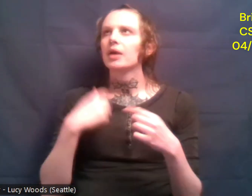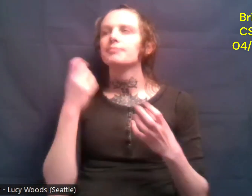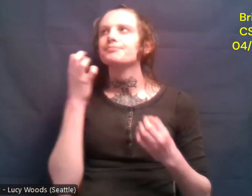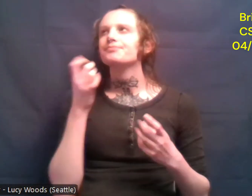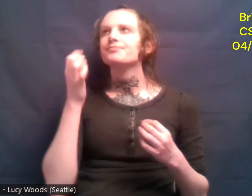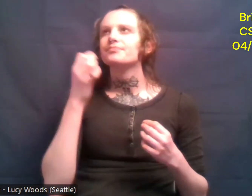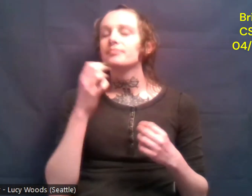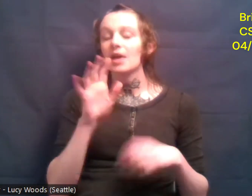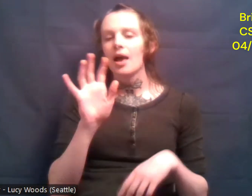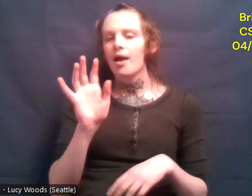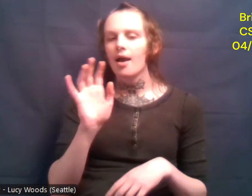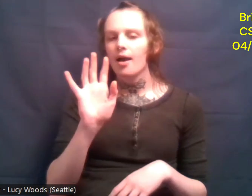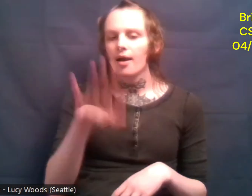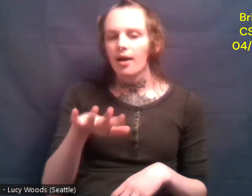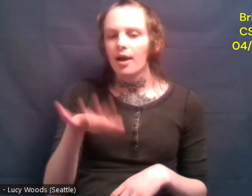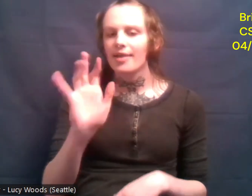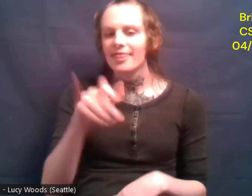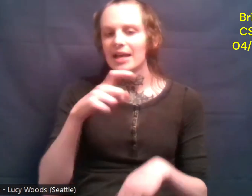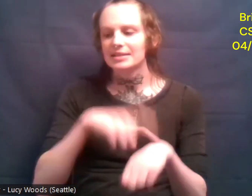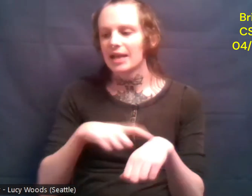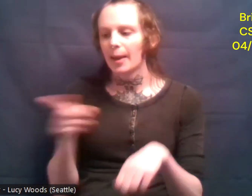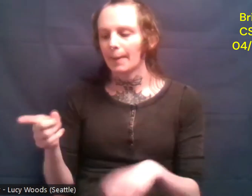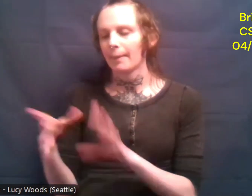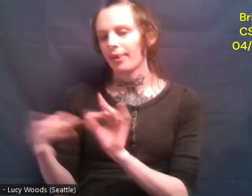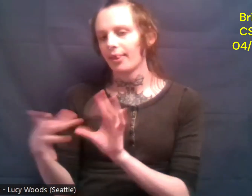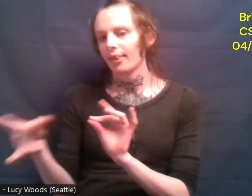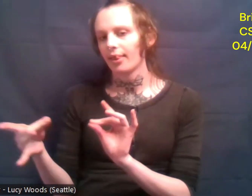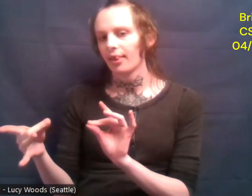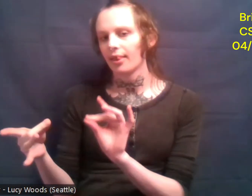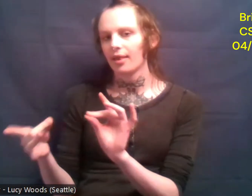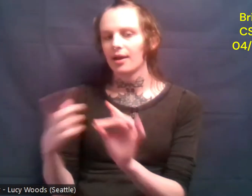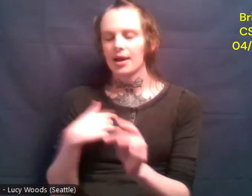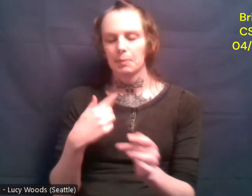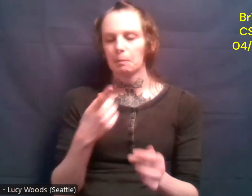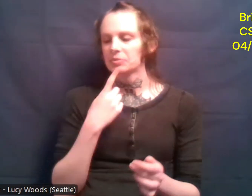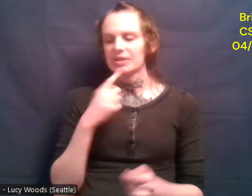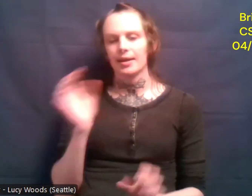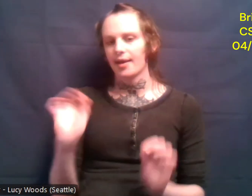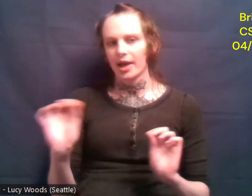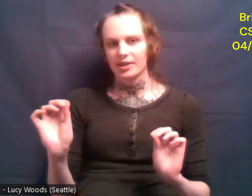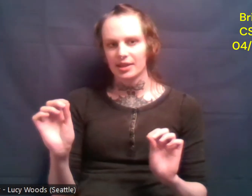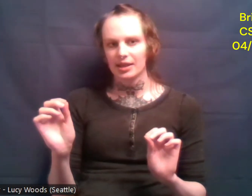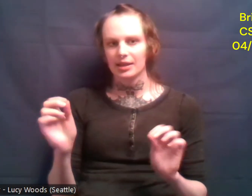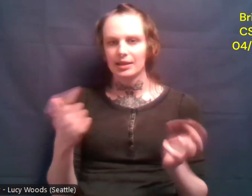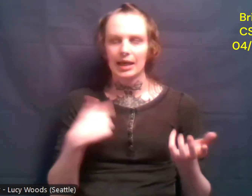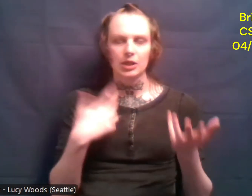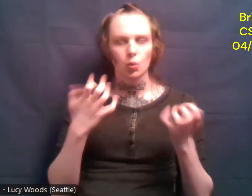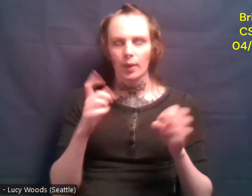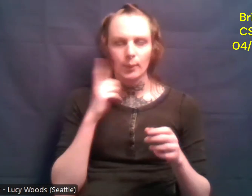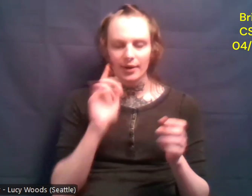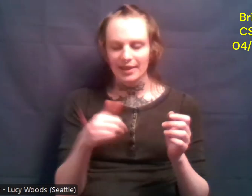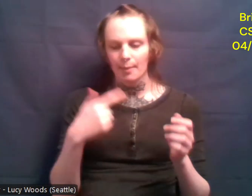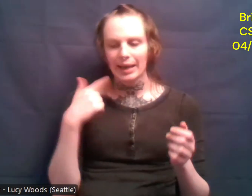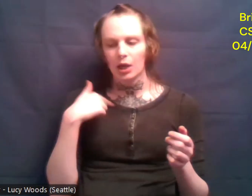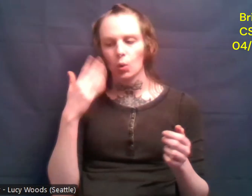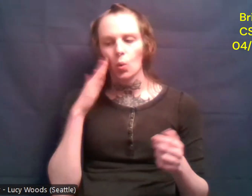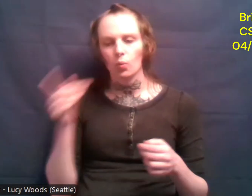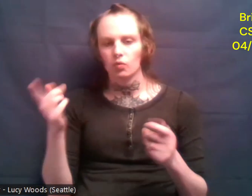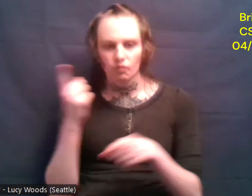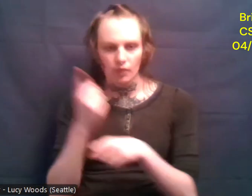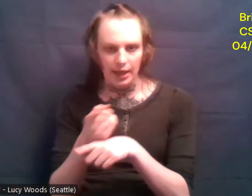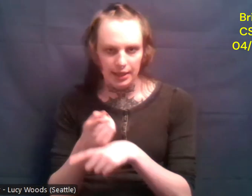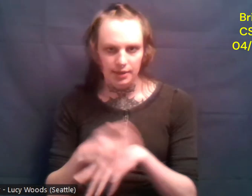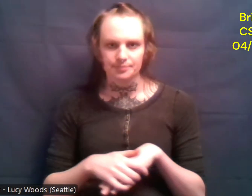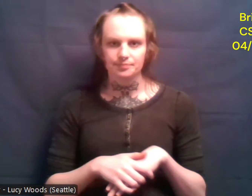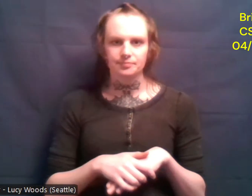Like I just took it because I was like, oh, I don't want to hear that, but I know she's right. But like that sat with me for a while, and I saw my